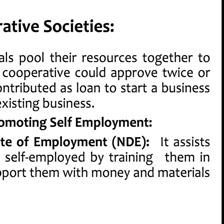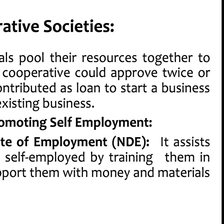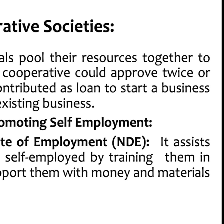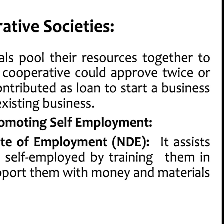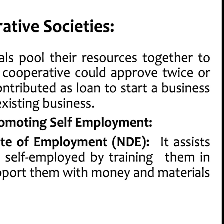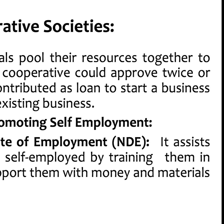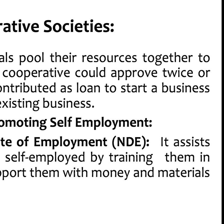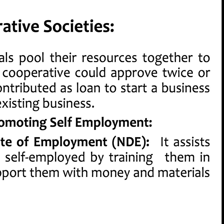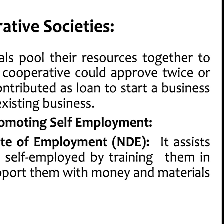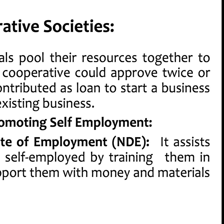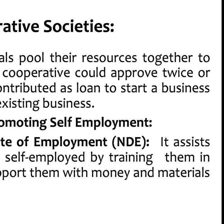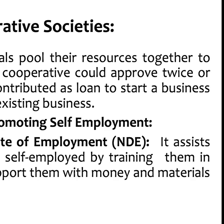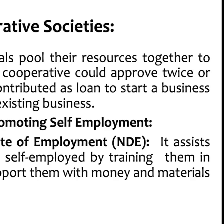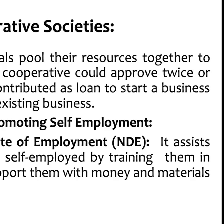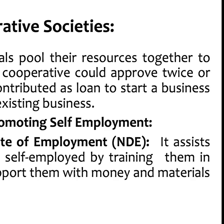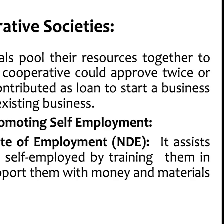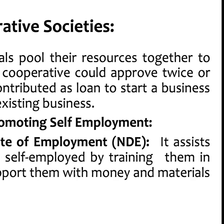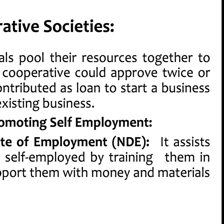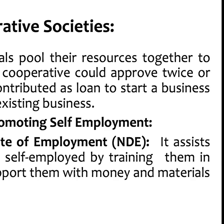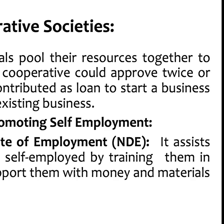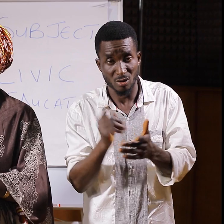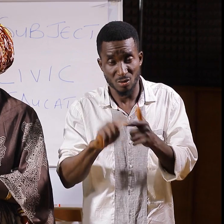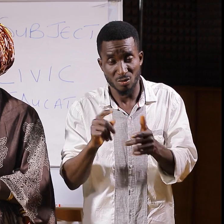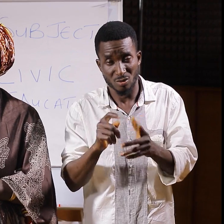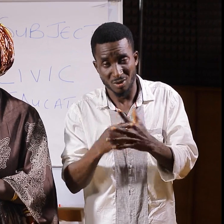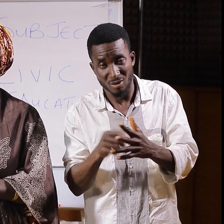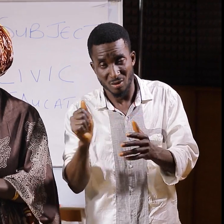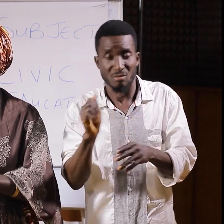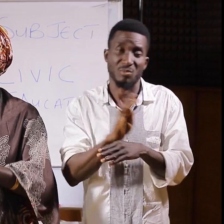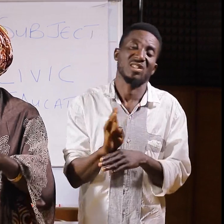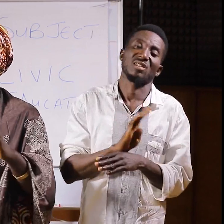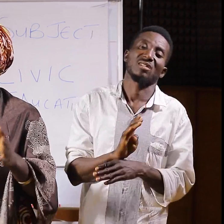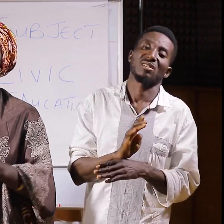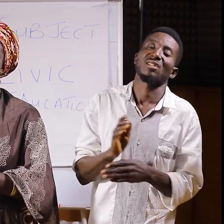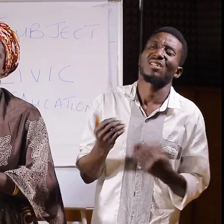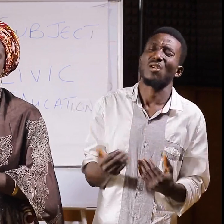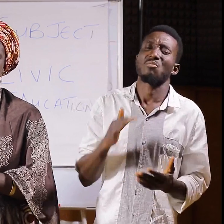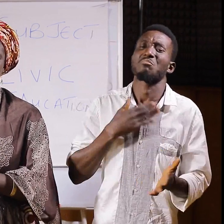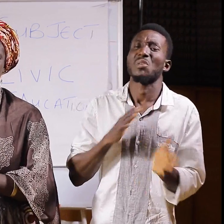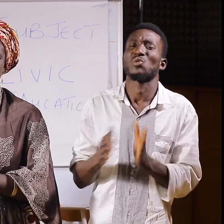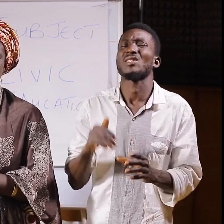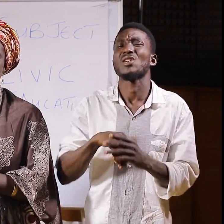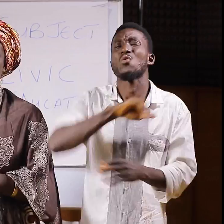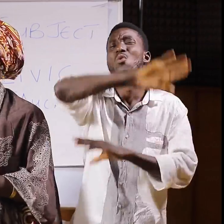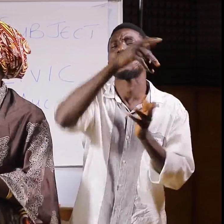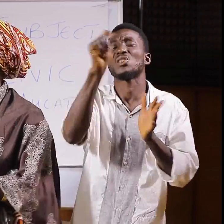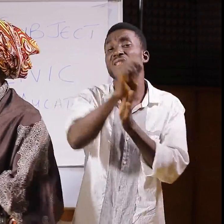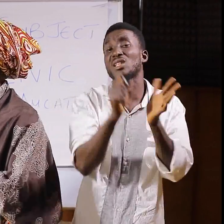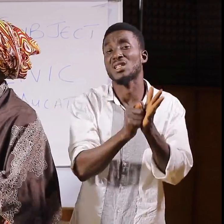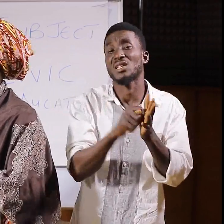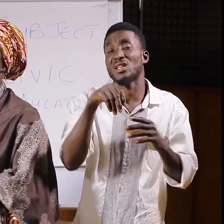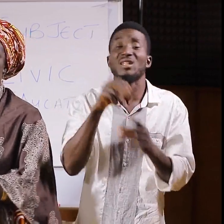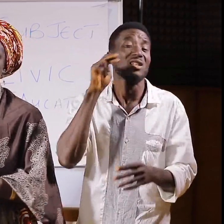with money and material to start the business. My learners, in all the states in the society,